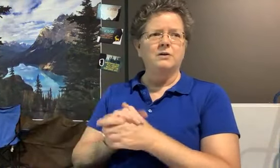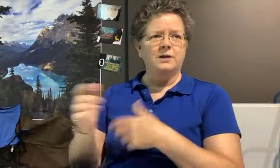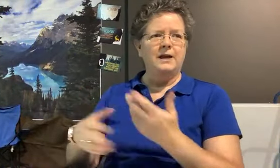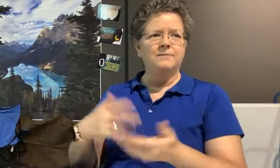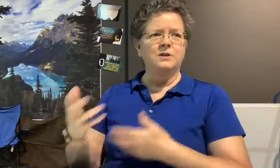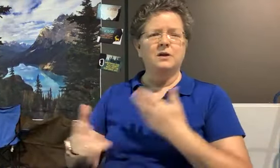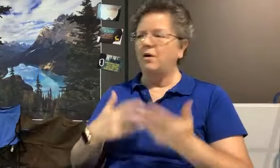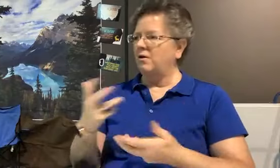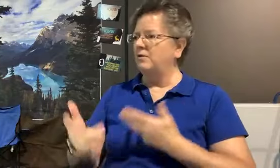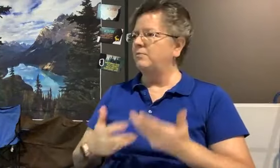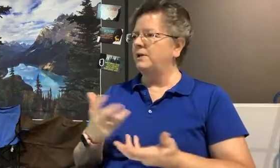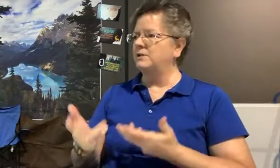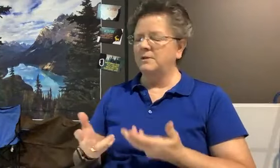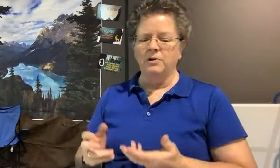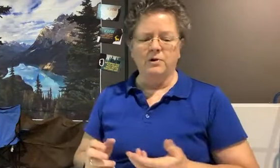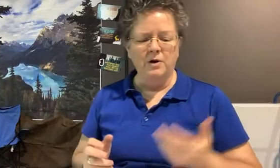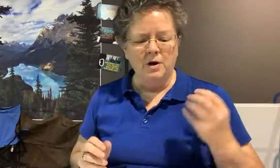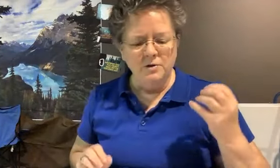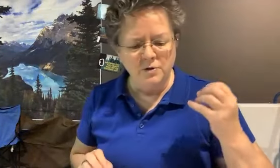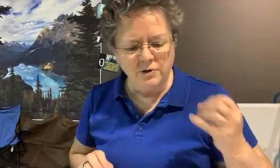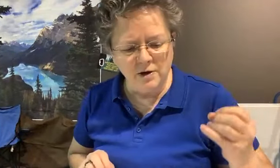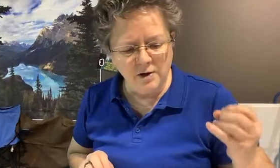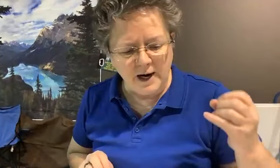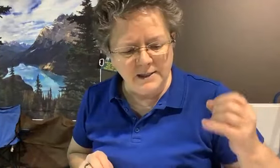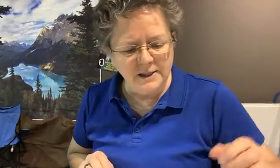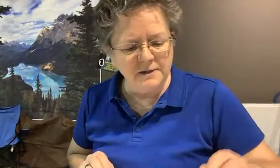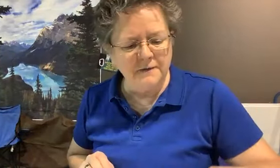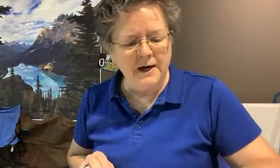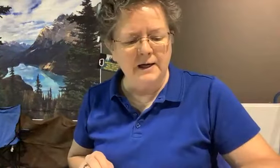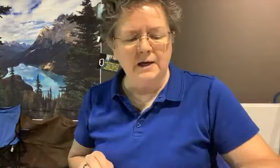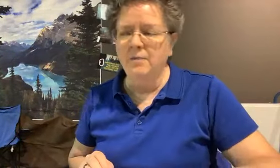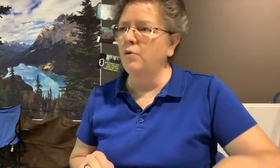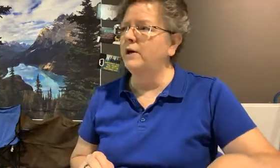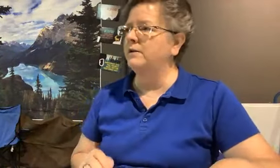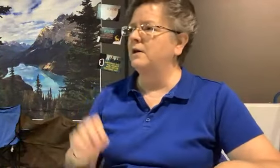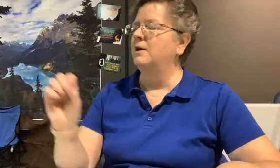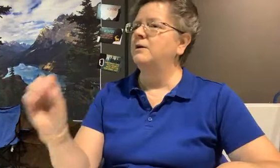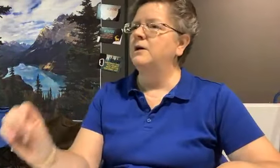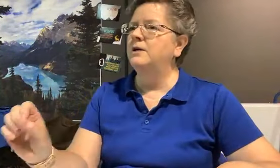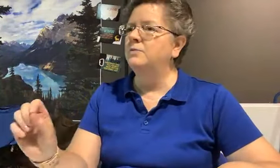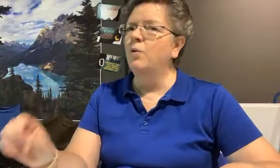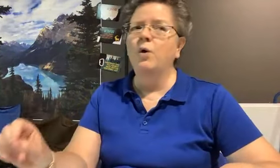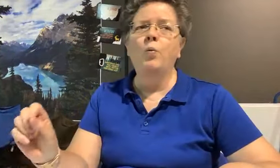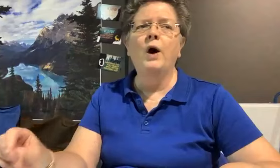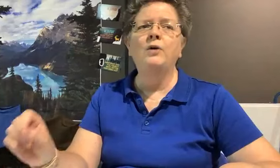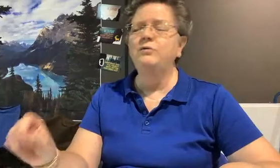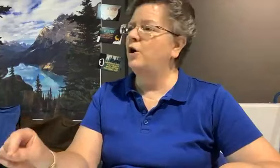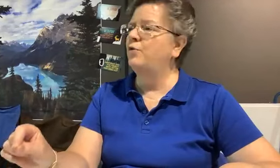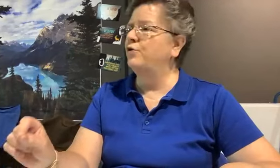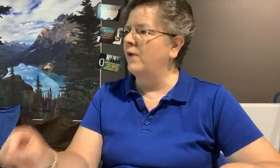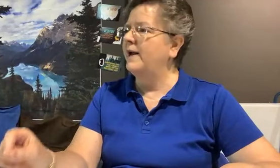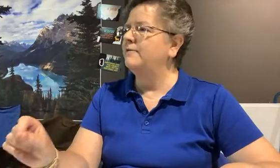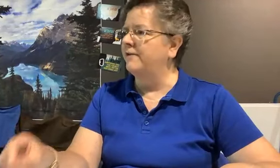The names can all be similar. So they're identifying him with his more well-known